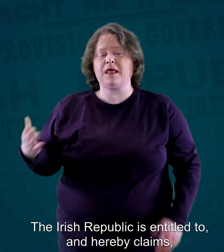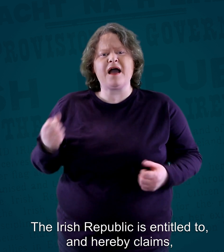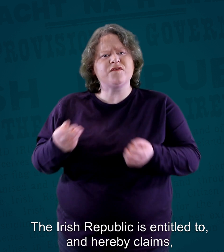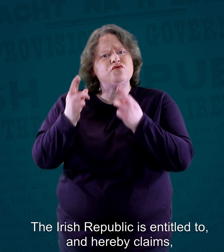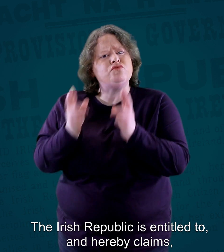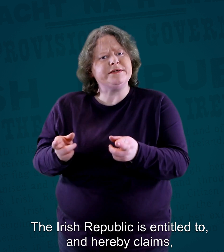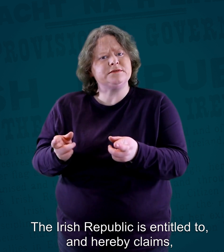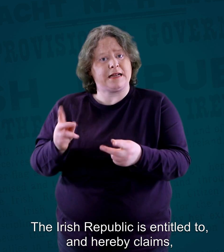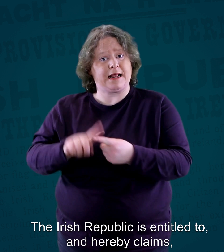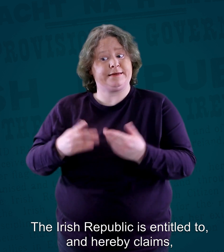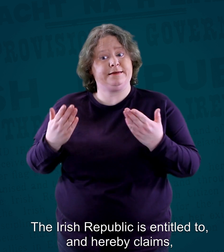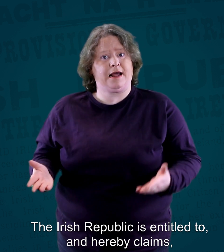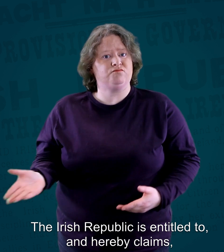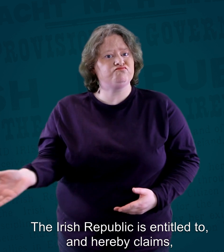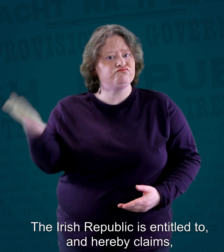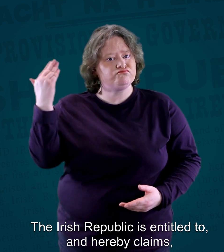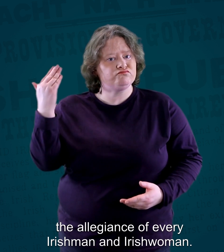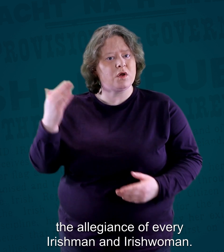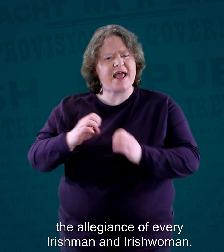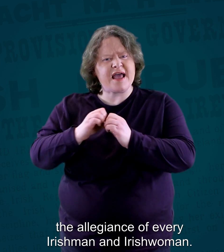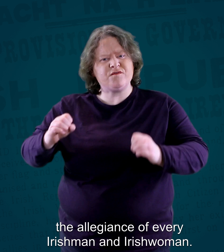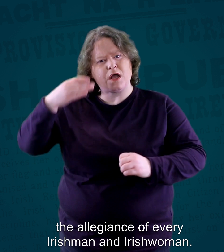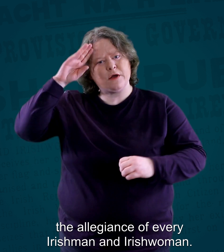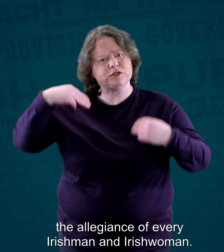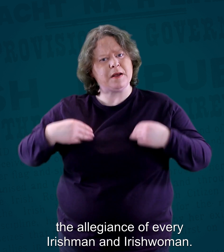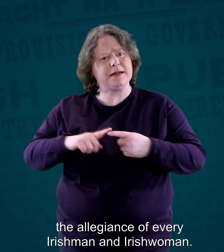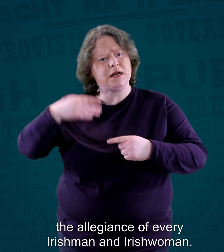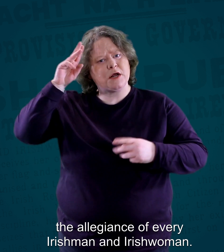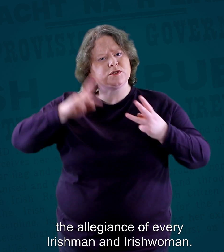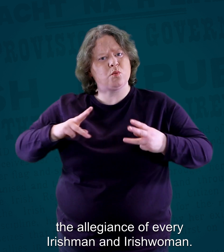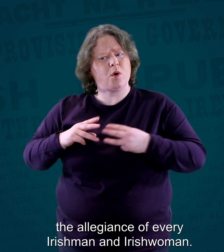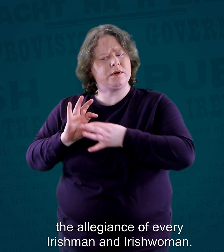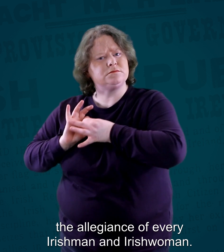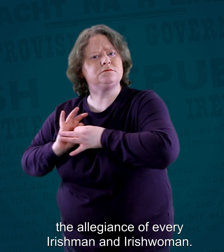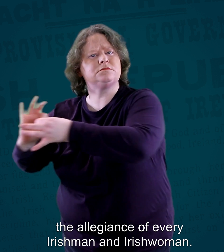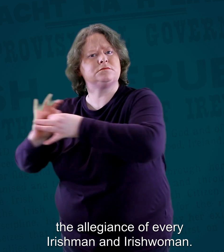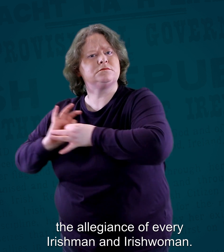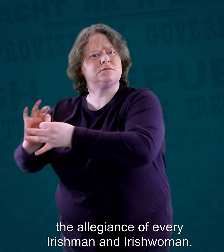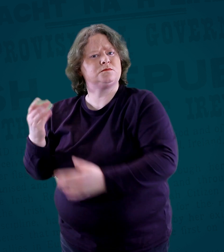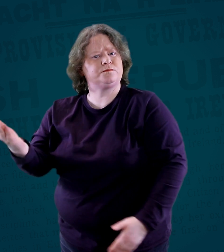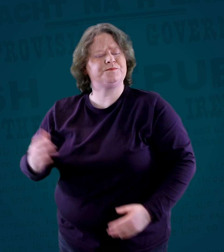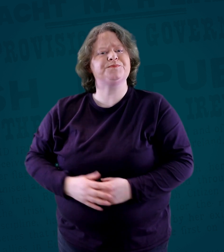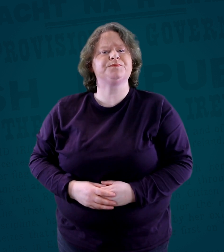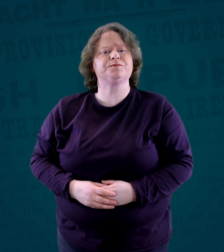and hereby claims, the allegiance of every Irish man and Irish woman. The